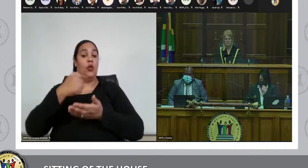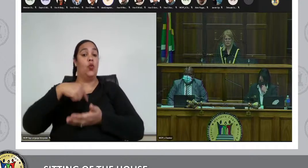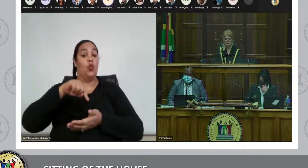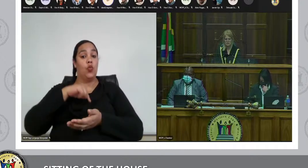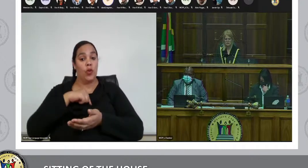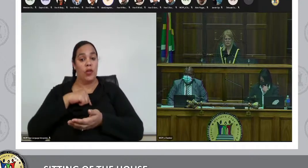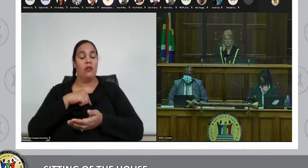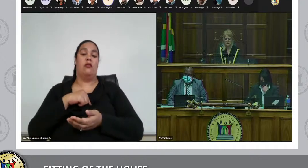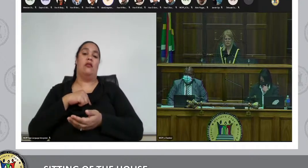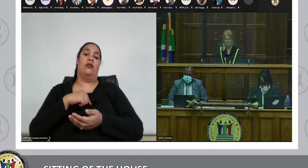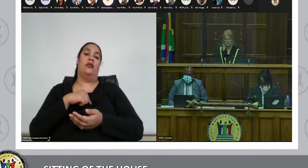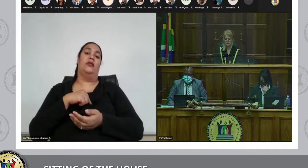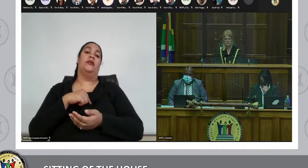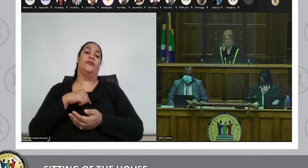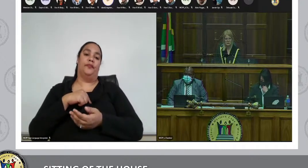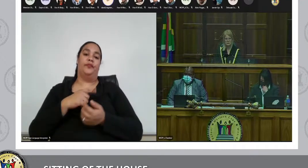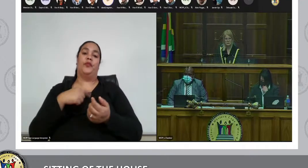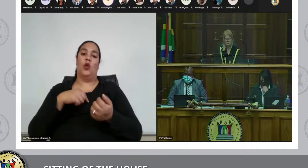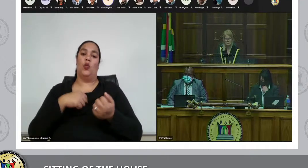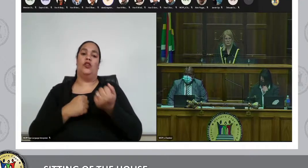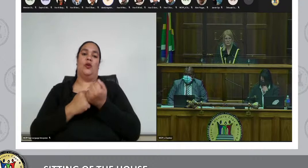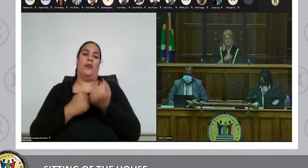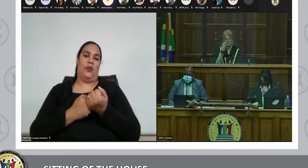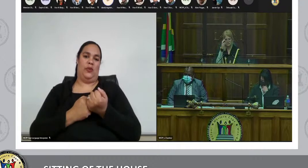in fact, supported